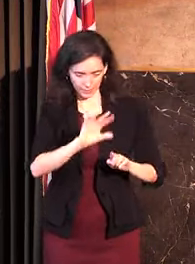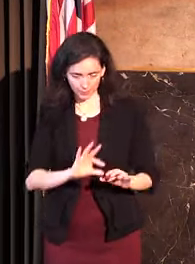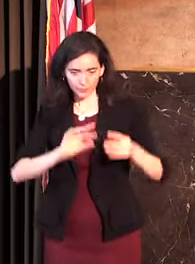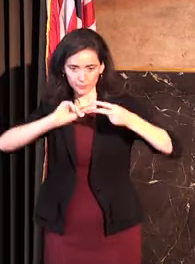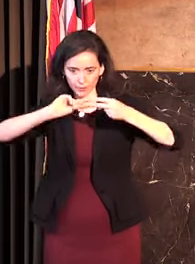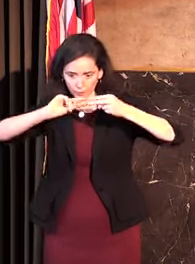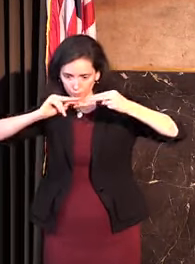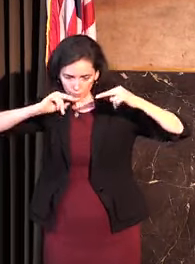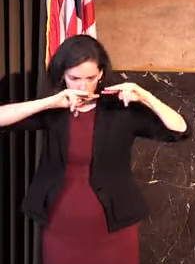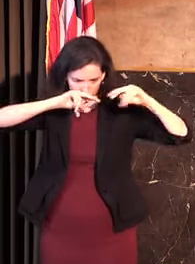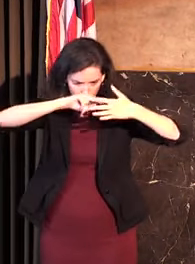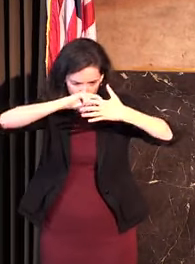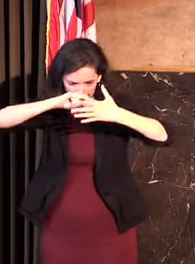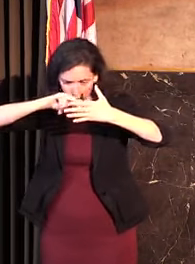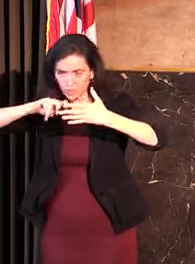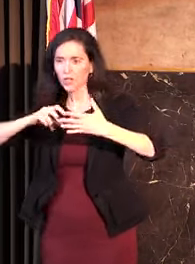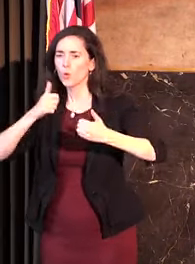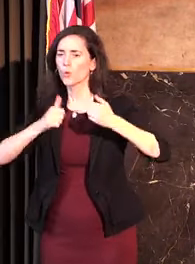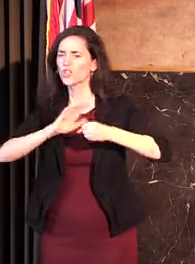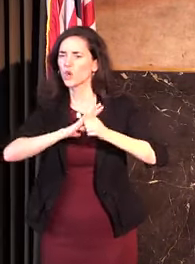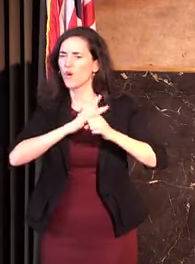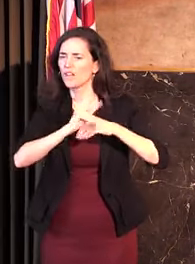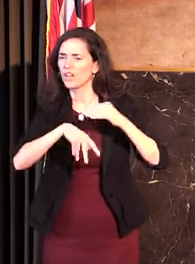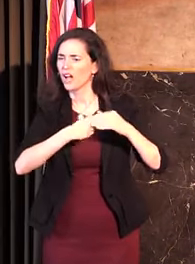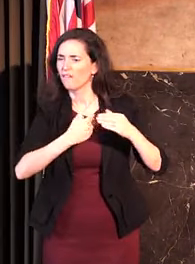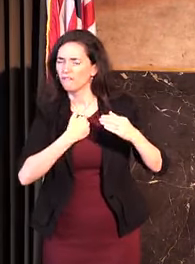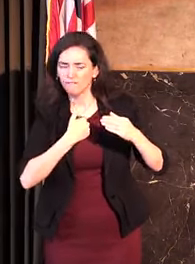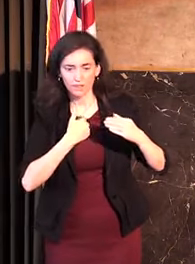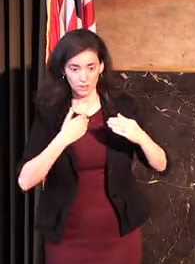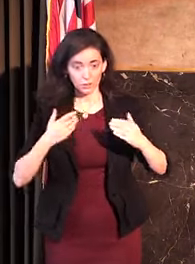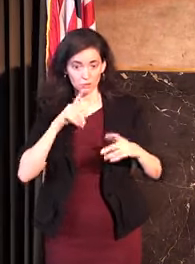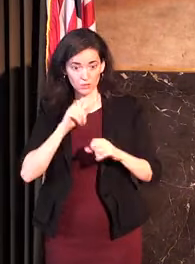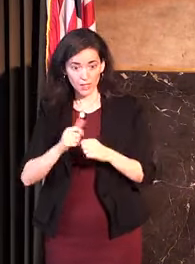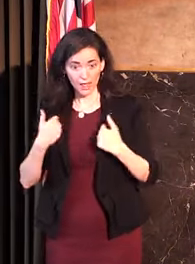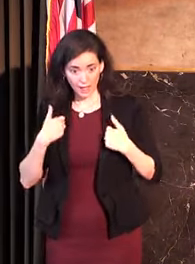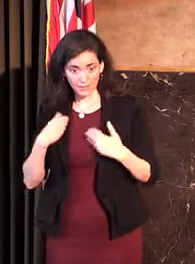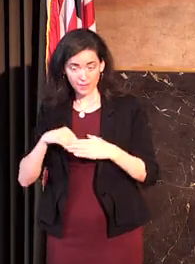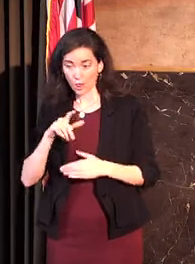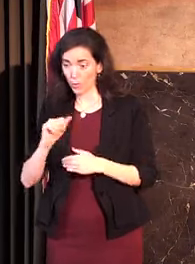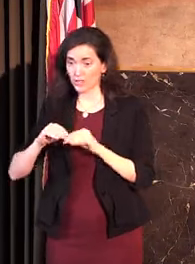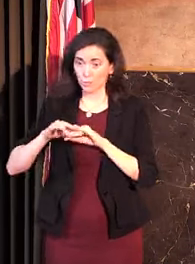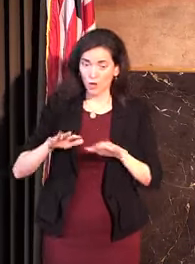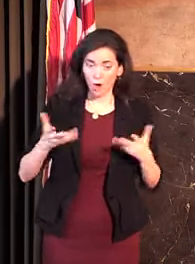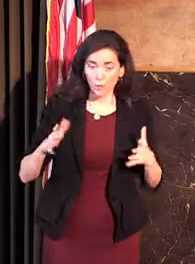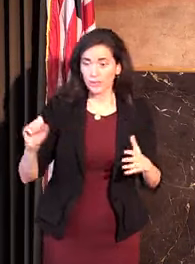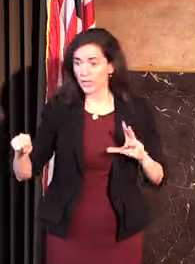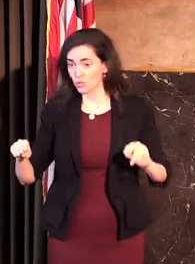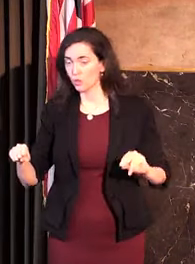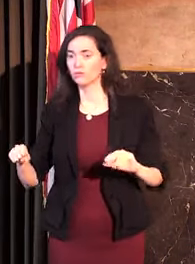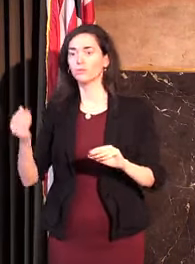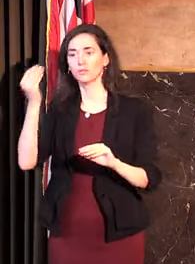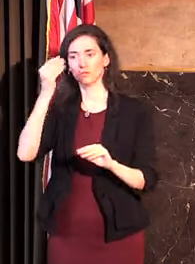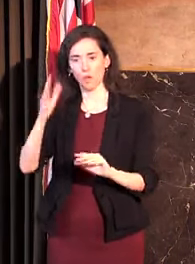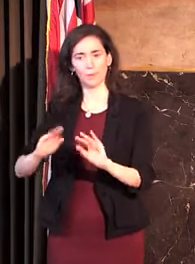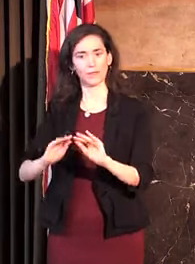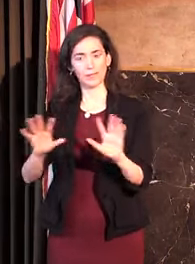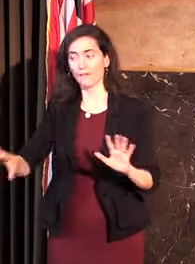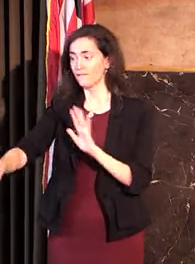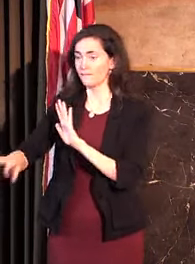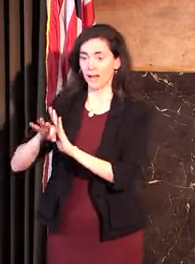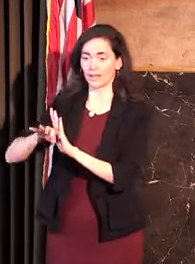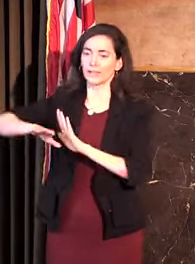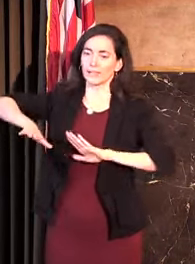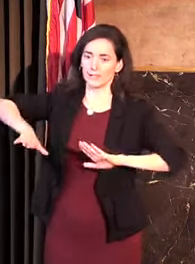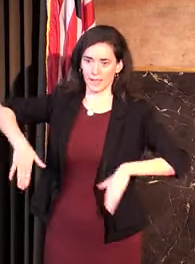whether the variant is here in Louisiana. We've not detected one, and I want to be clear about that. I also